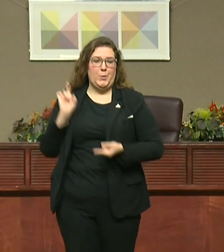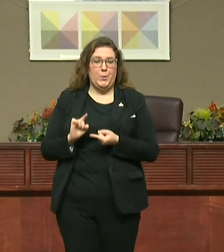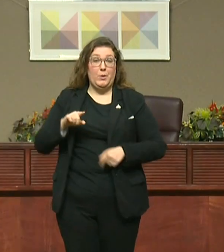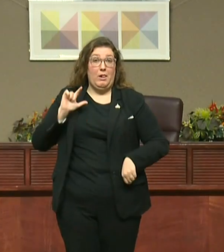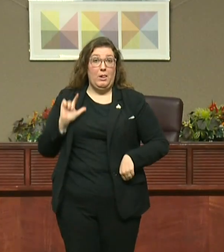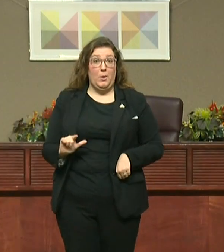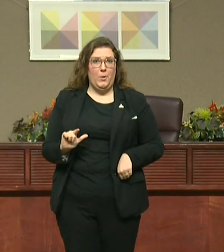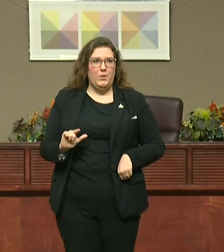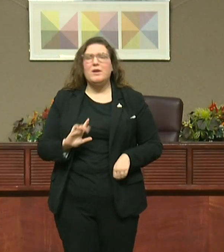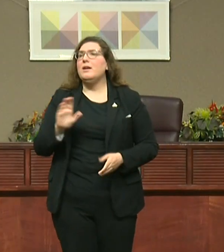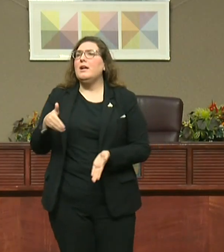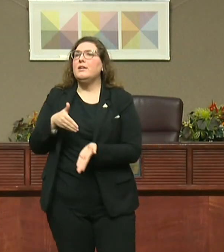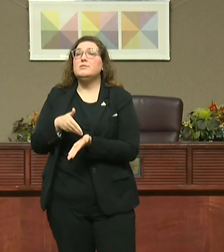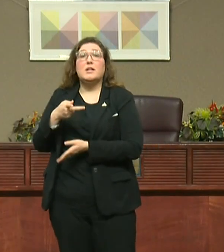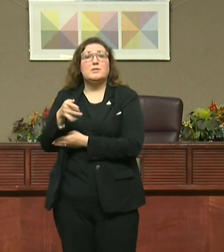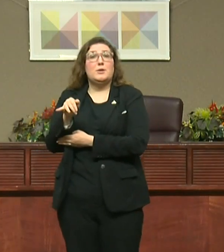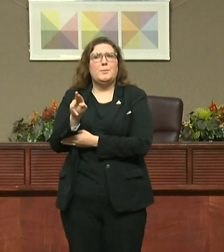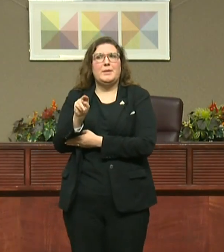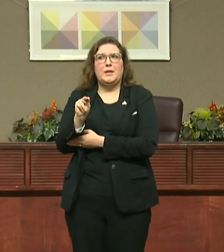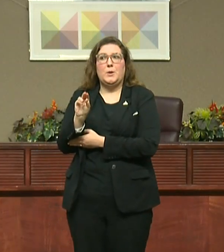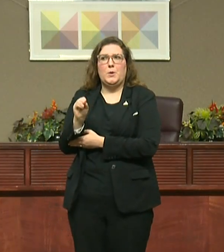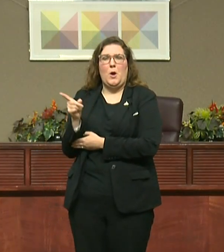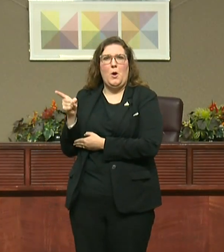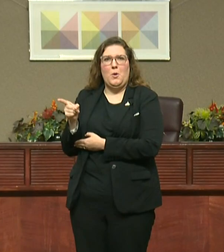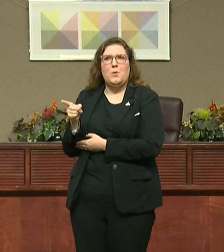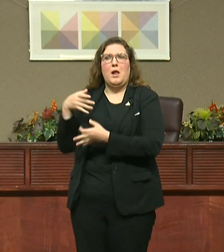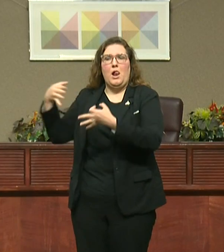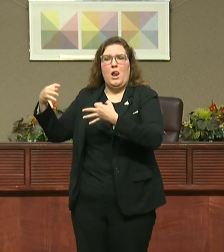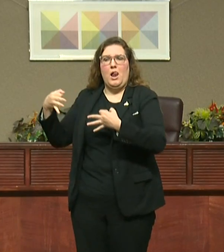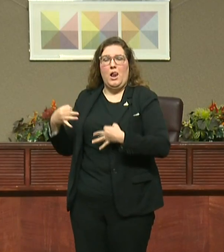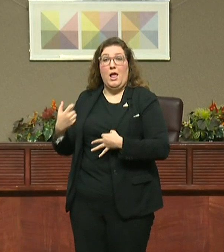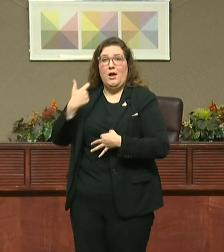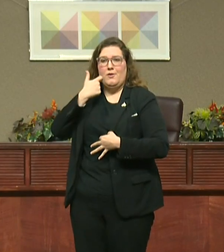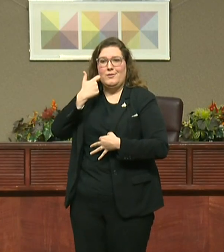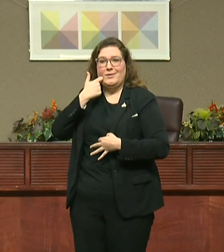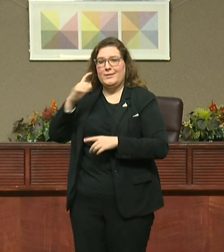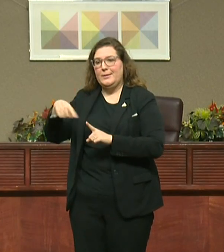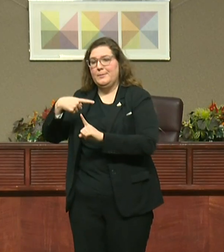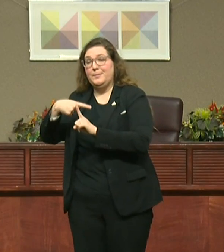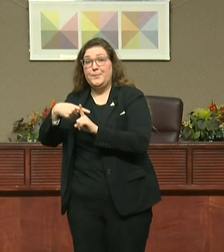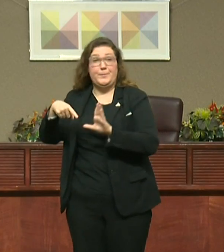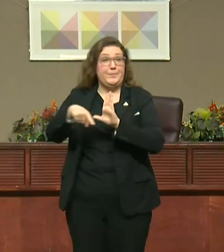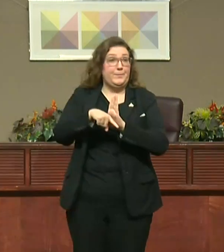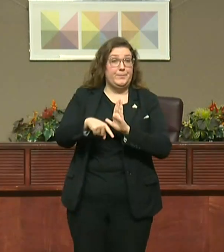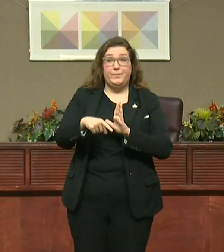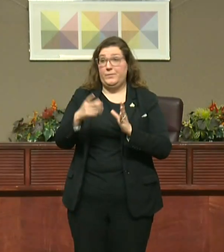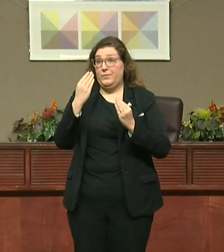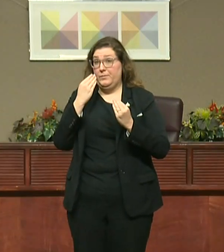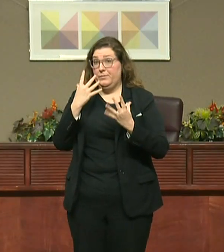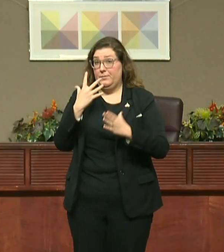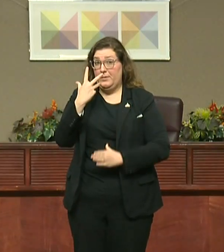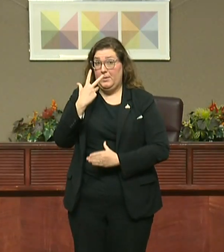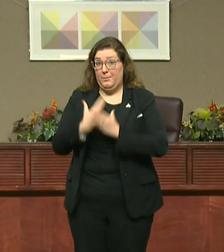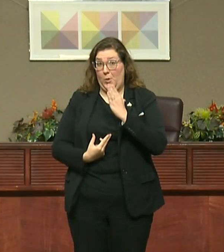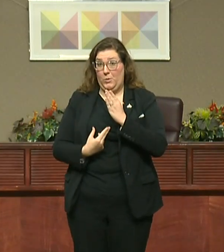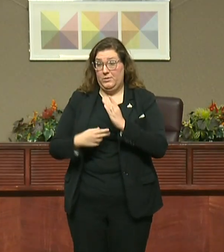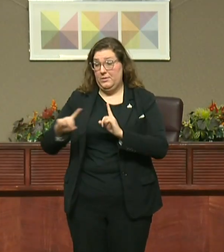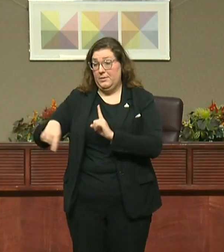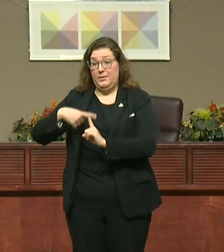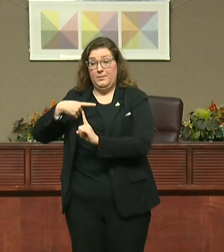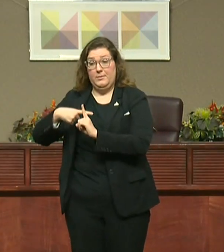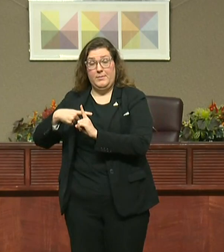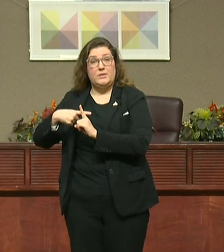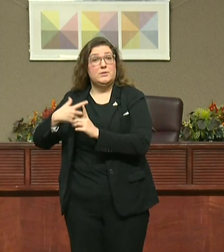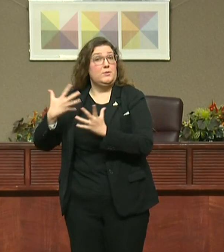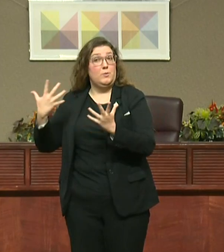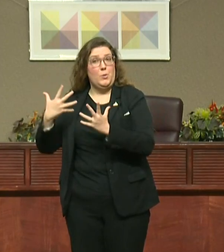just demonstrated to you, there's good news and there's bad news. The good news is that our numbers are still